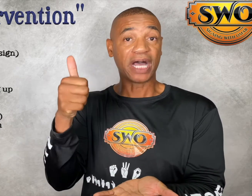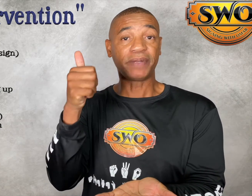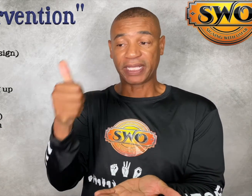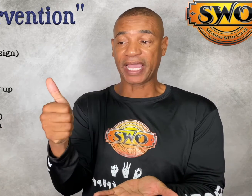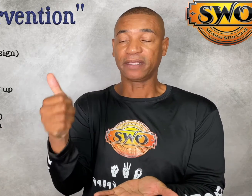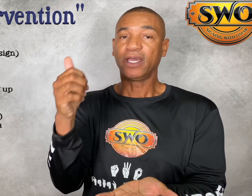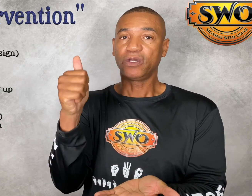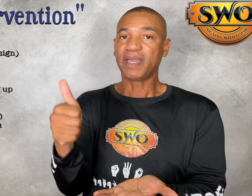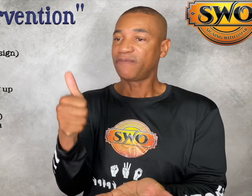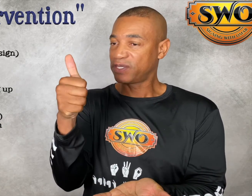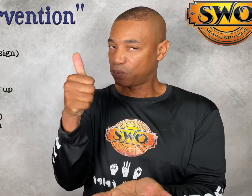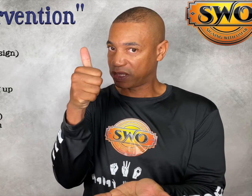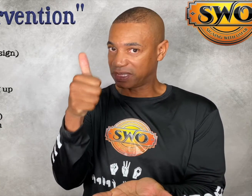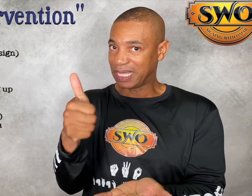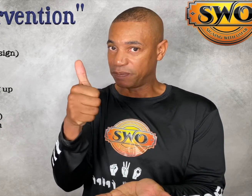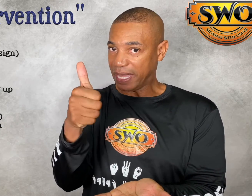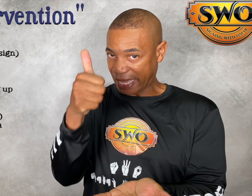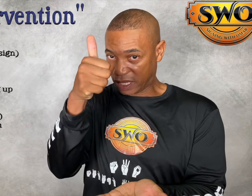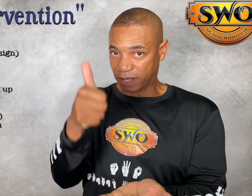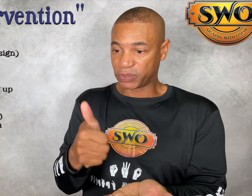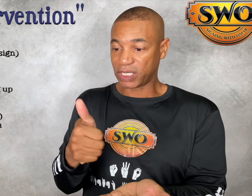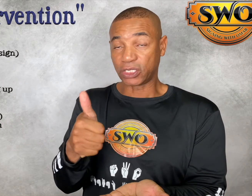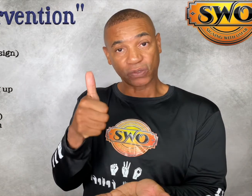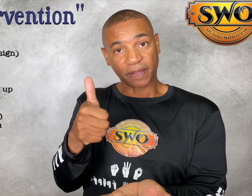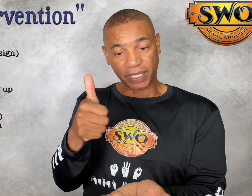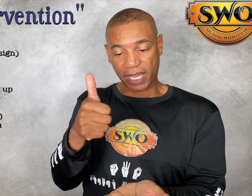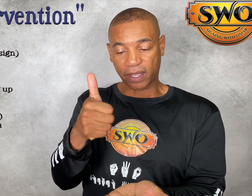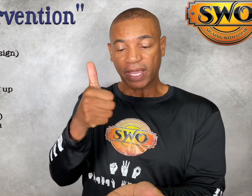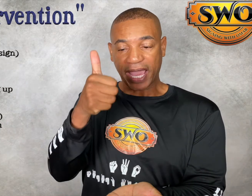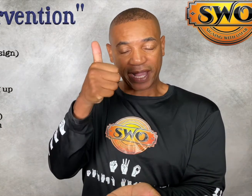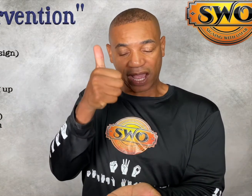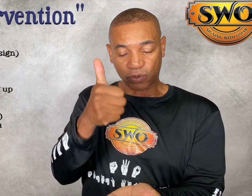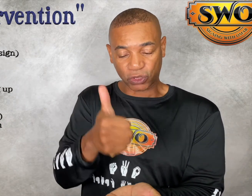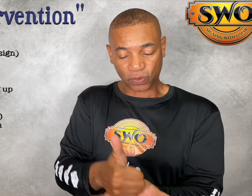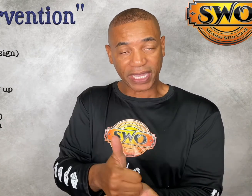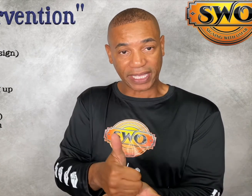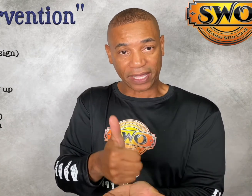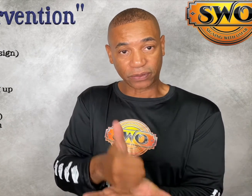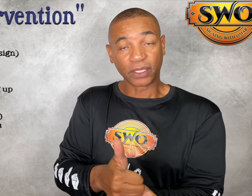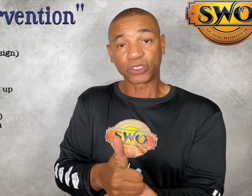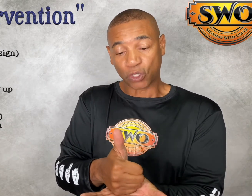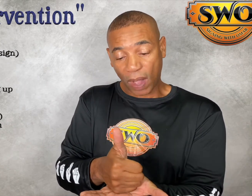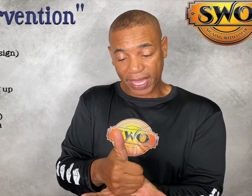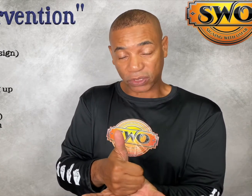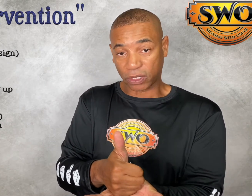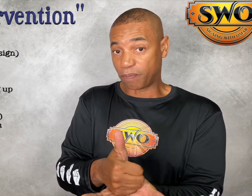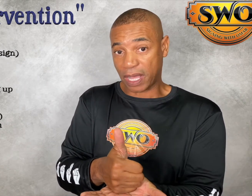dominant hand, you'll make a fist with the thumb sticking straight up in the air, and that will strike down twice on the palm